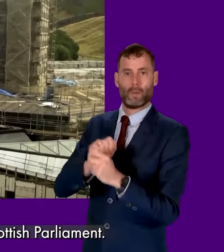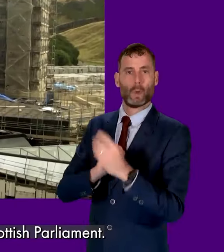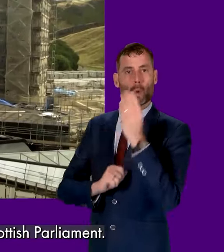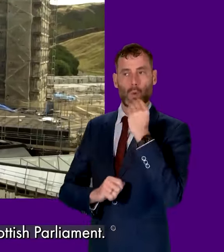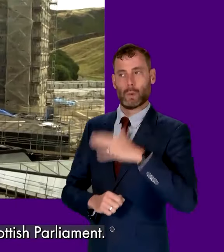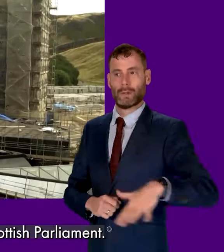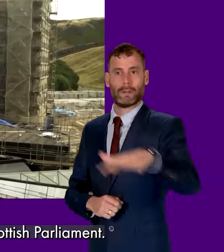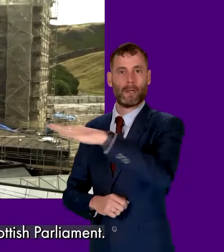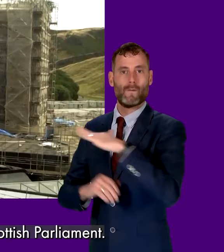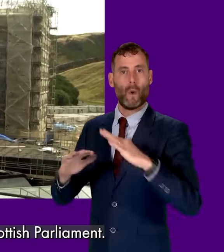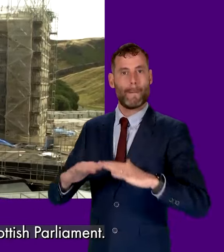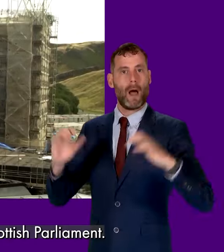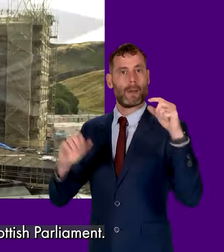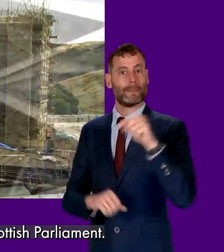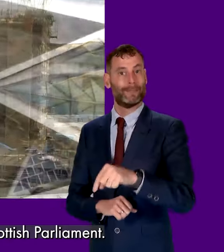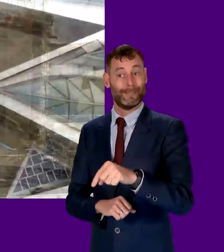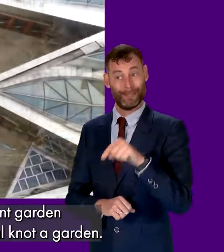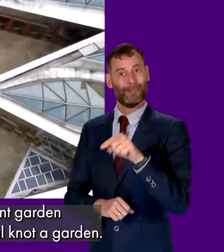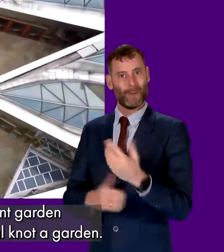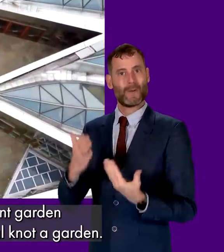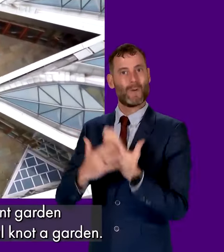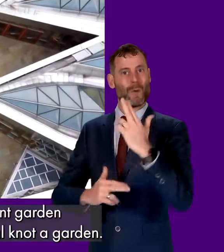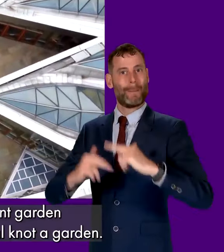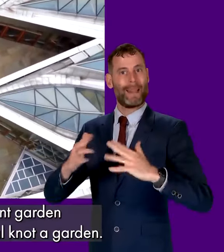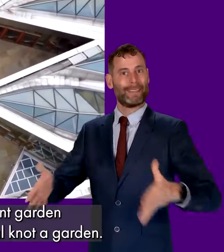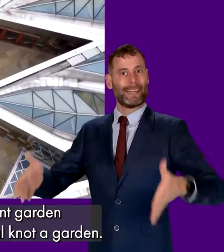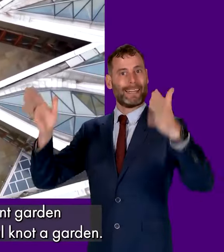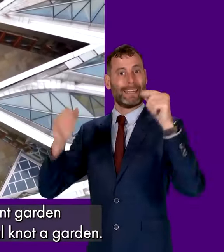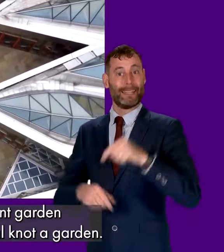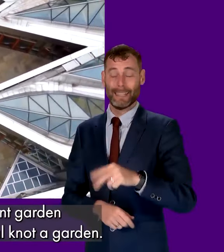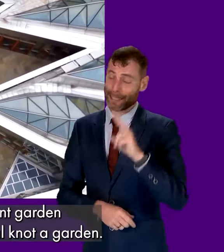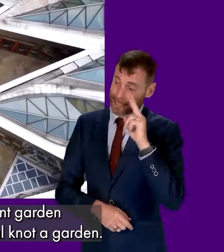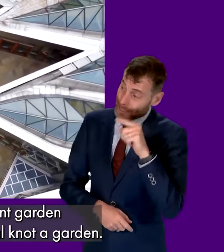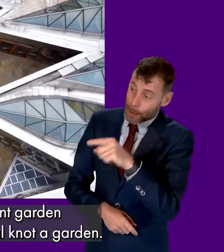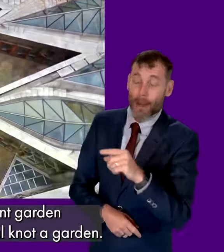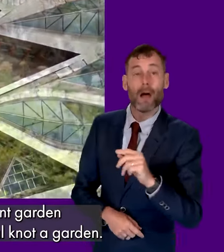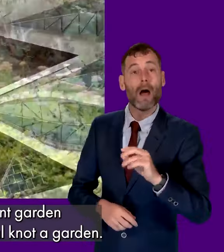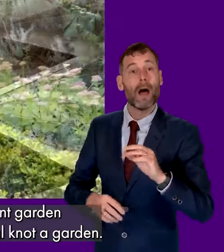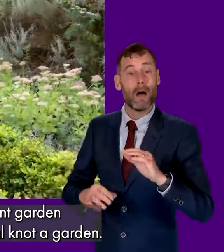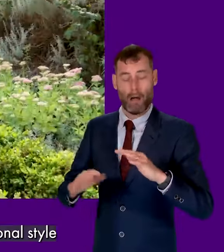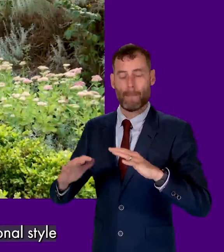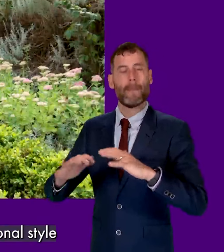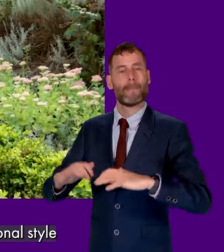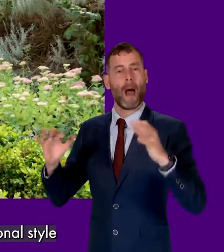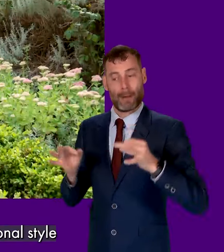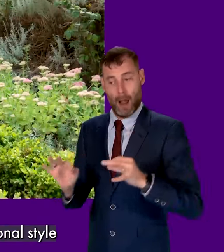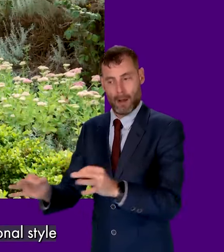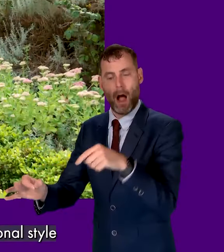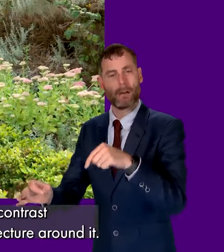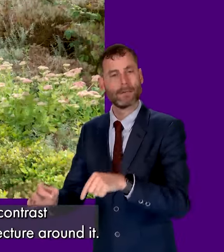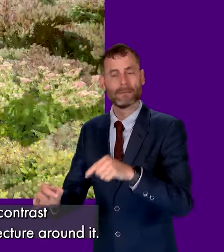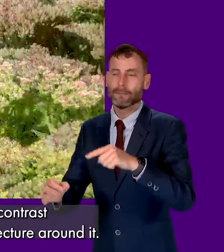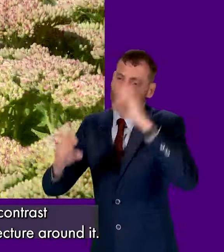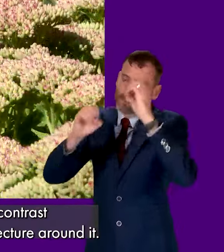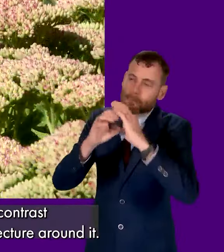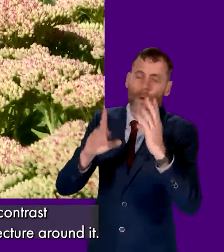the new Scottish Parliament. Today's Parliament garden is based on a traditional knot garden. This more traditional style